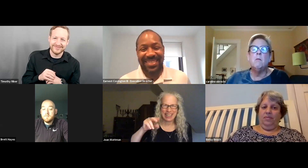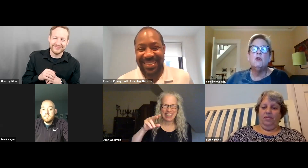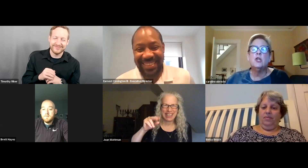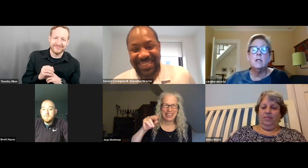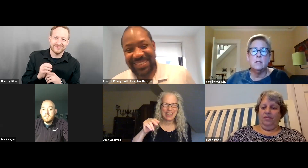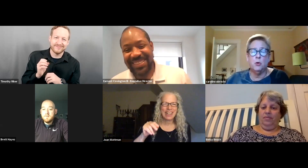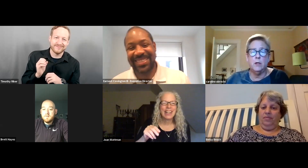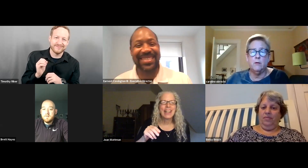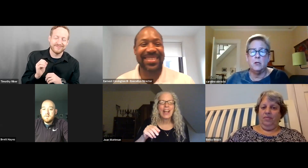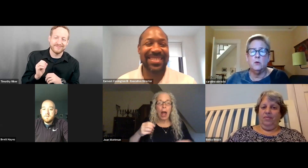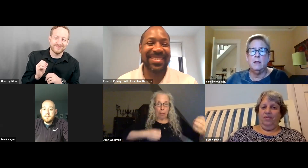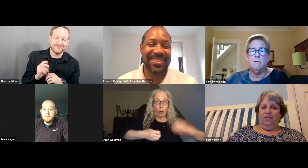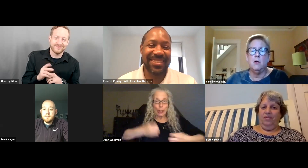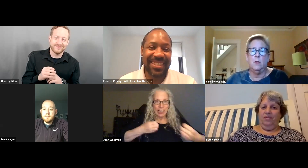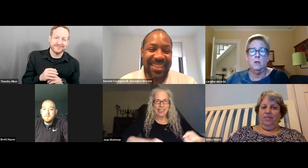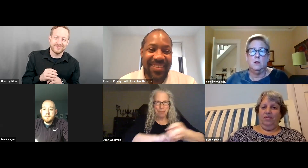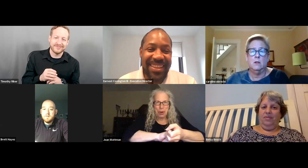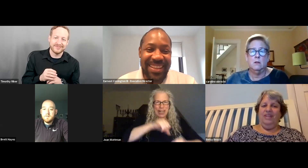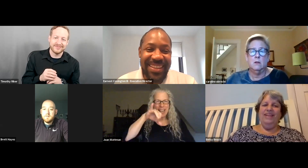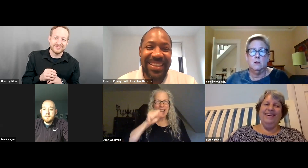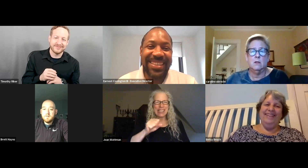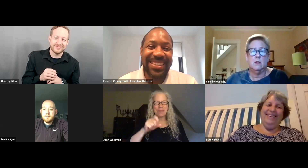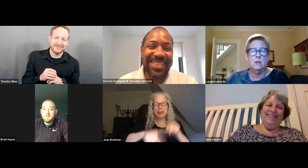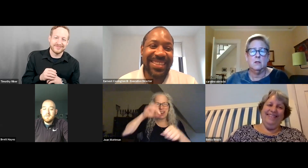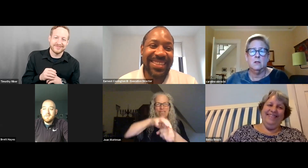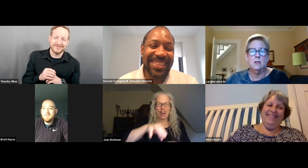You can be emotionally supportive, but you can't vote.